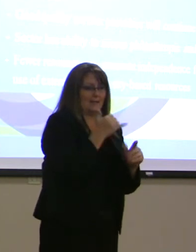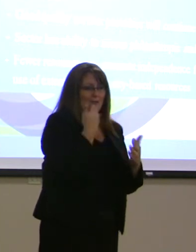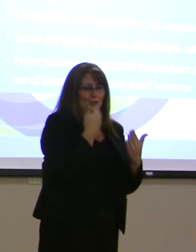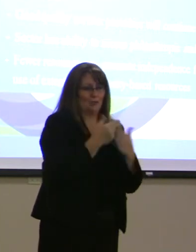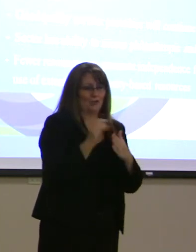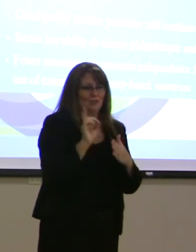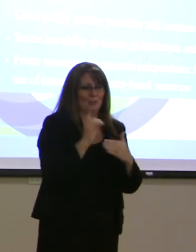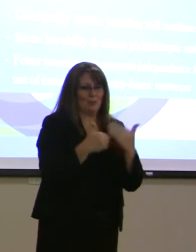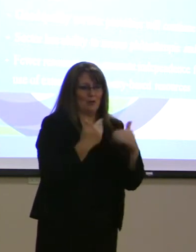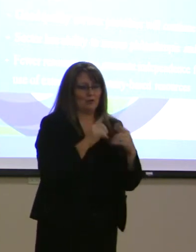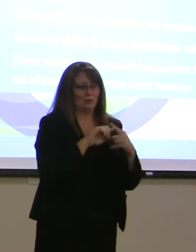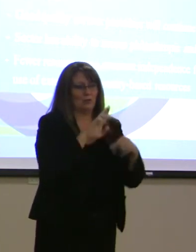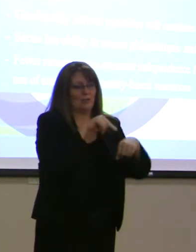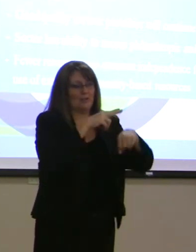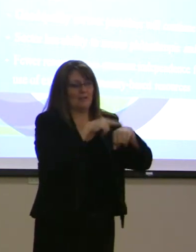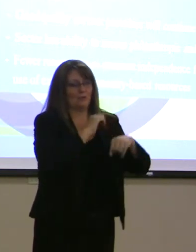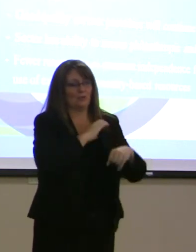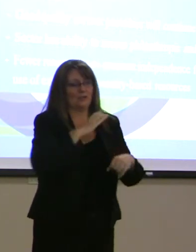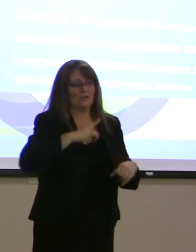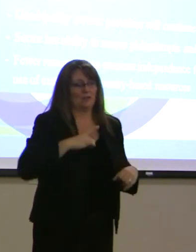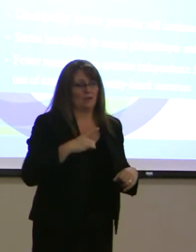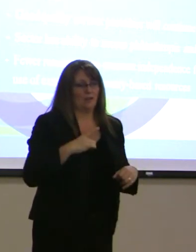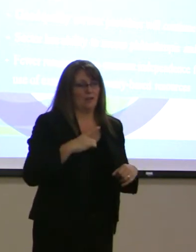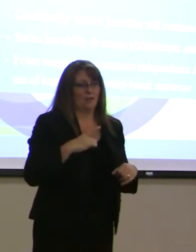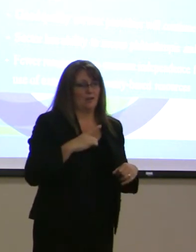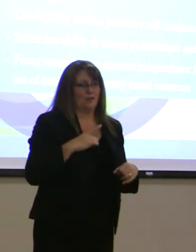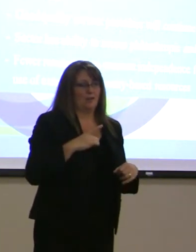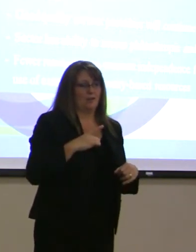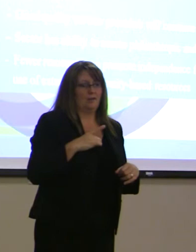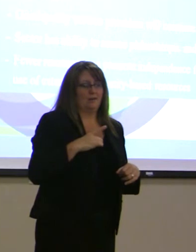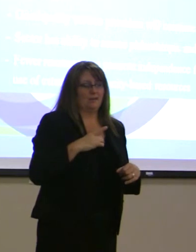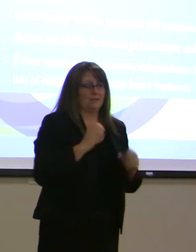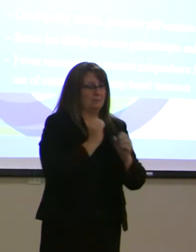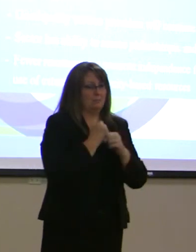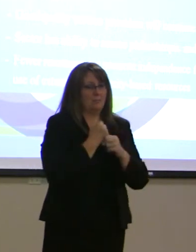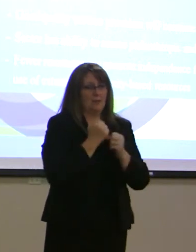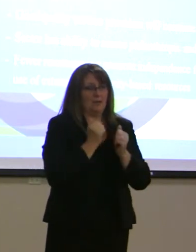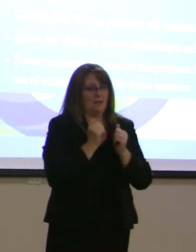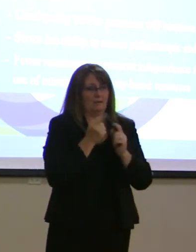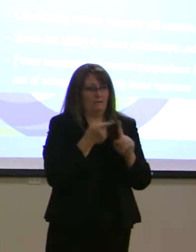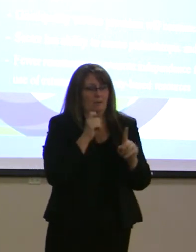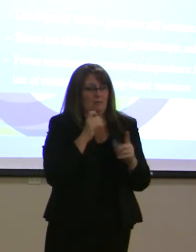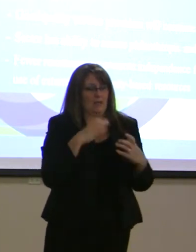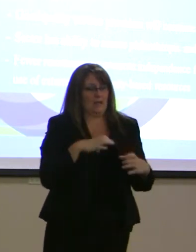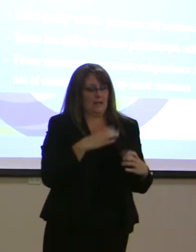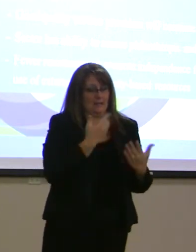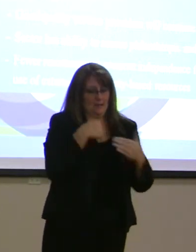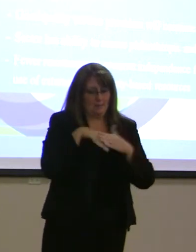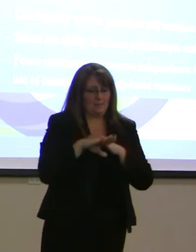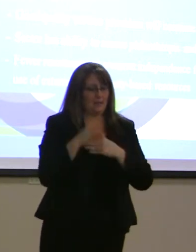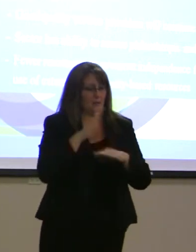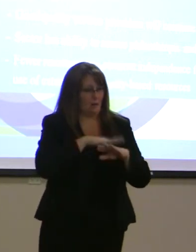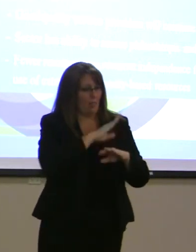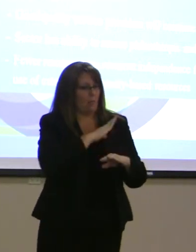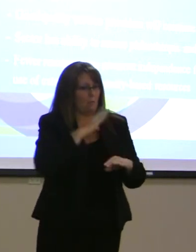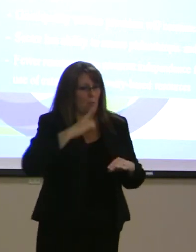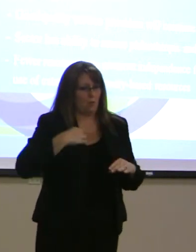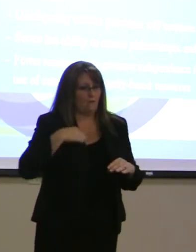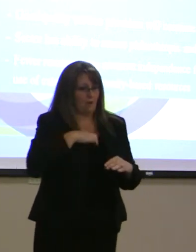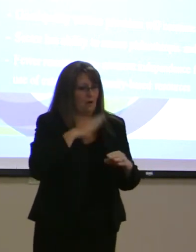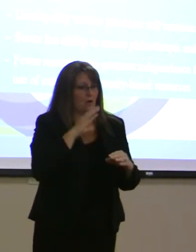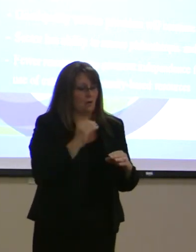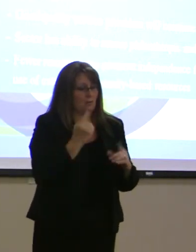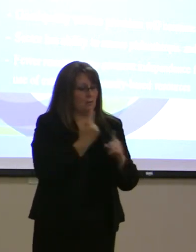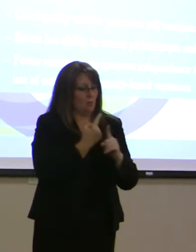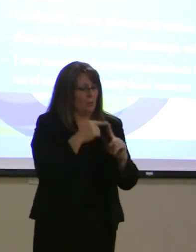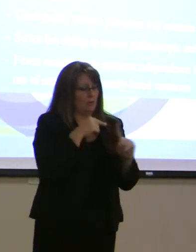democratic process to the national councils. And they're just made up of clients. And they come in, they're on the board of our companies that are appropriate